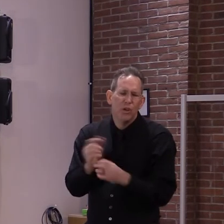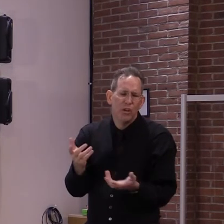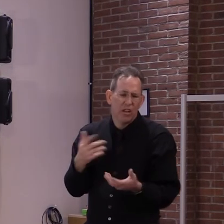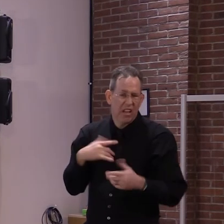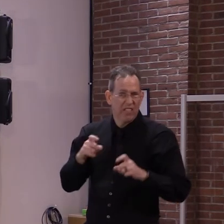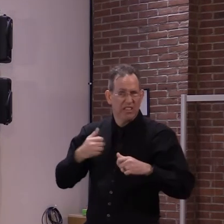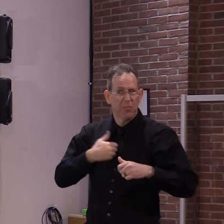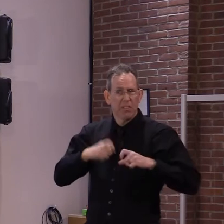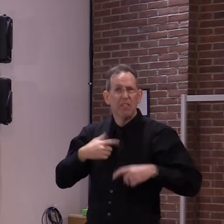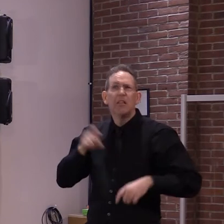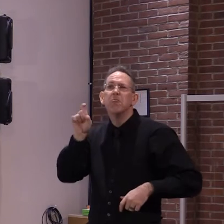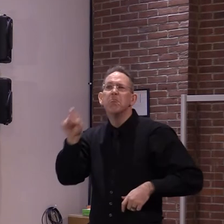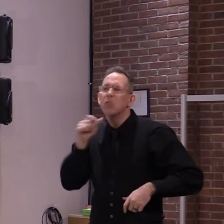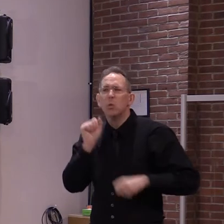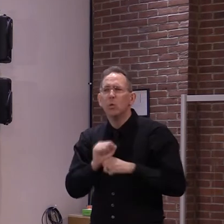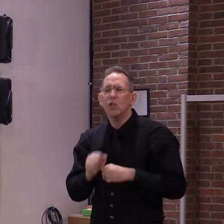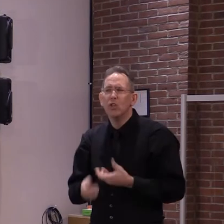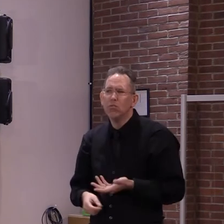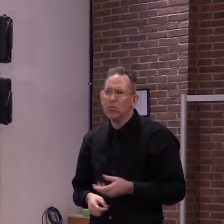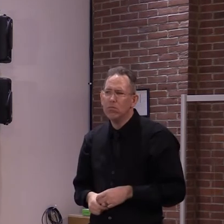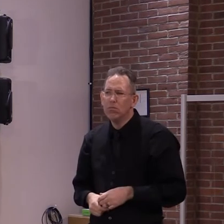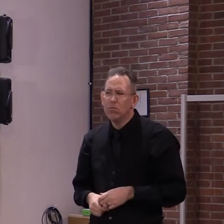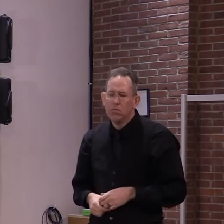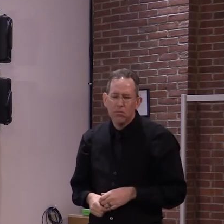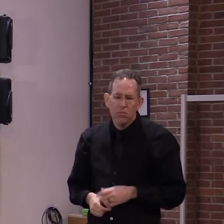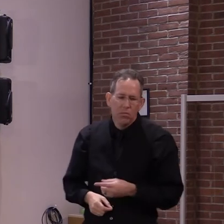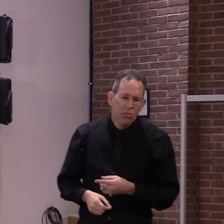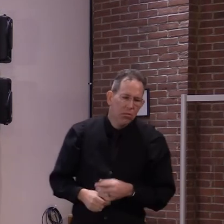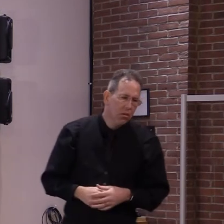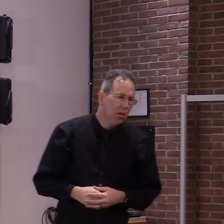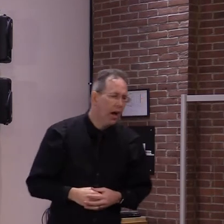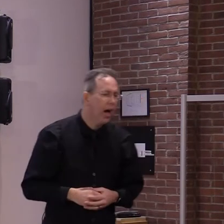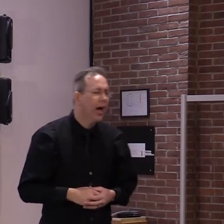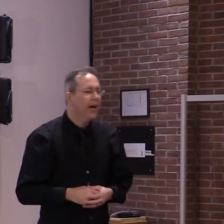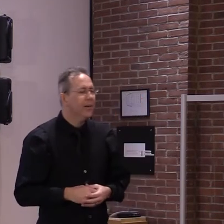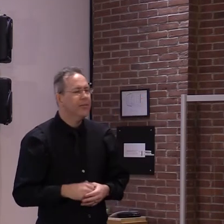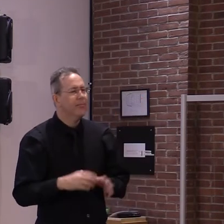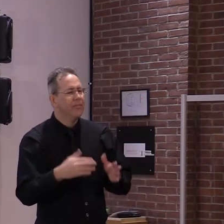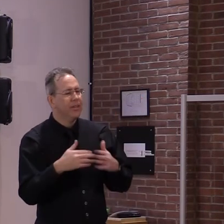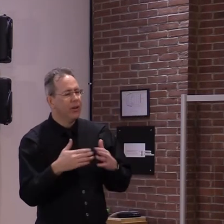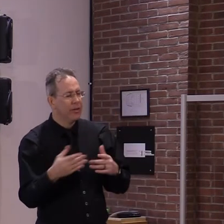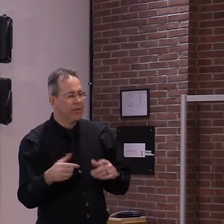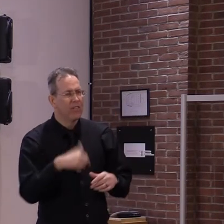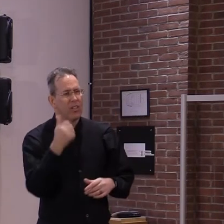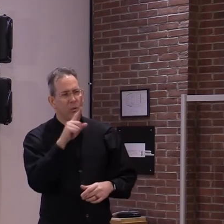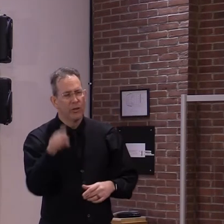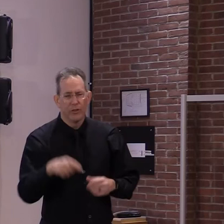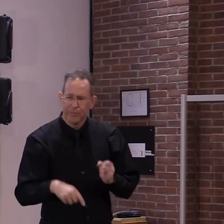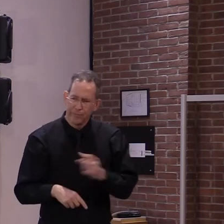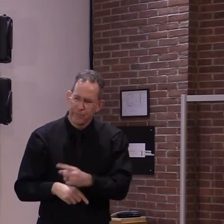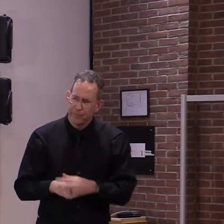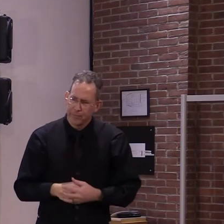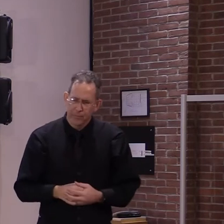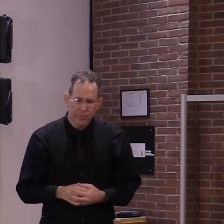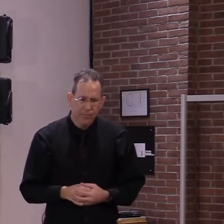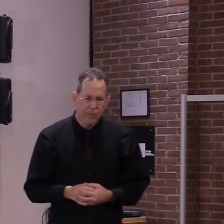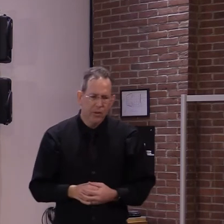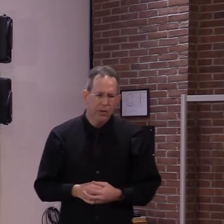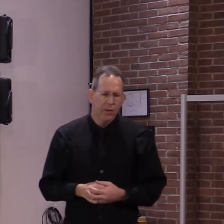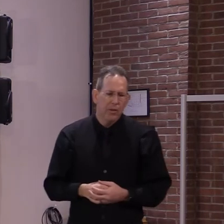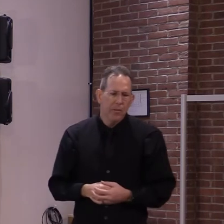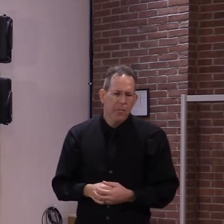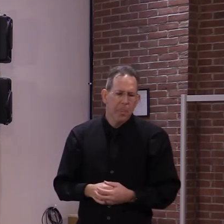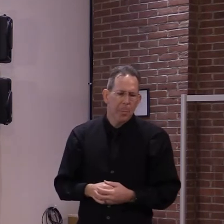on uh we're still looking for the list of outbreaks but i'm i'm told that at least around the franklin